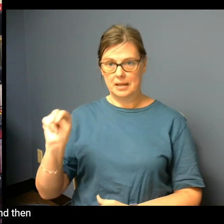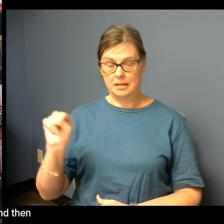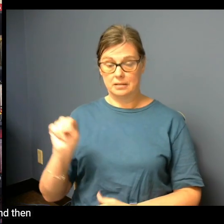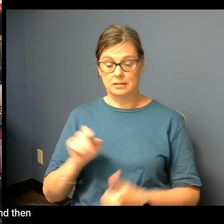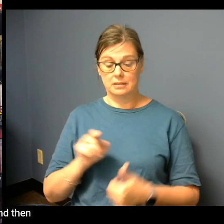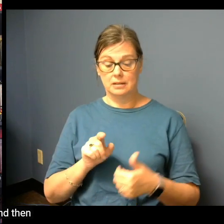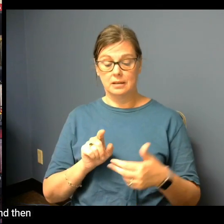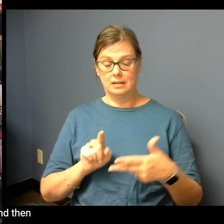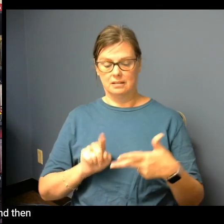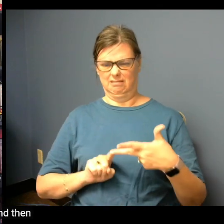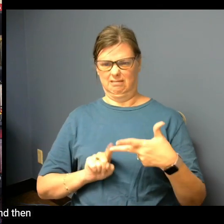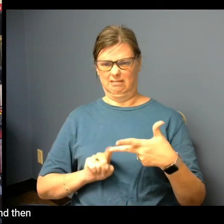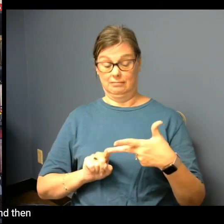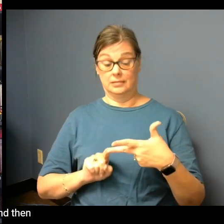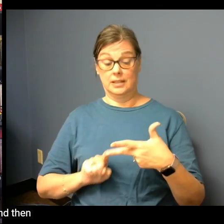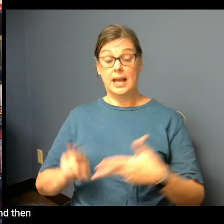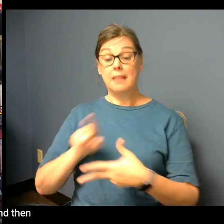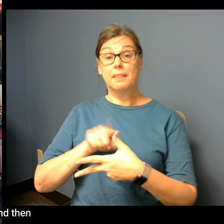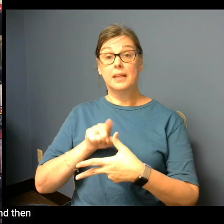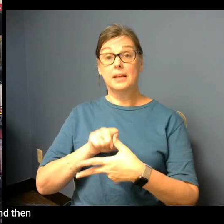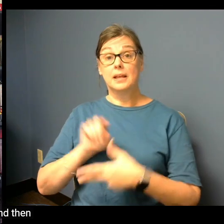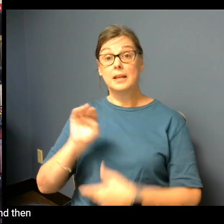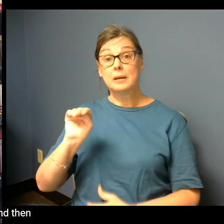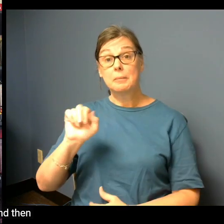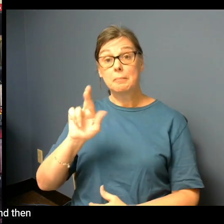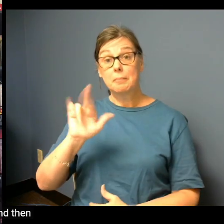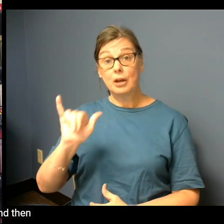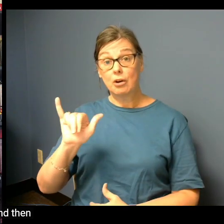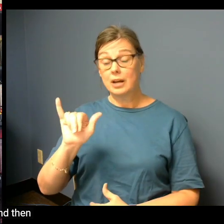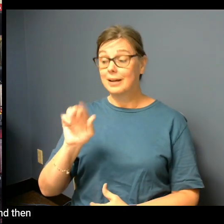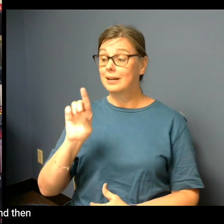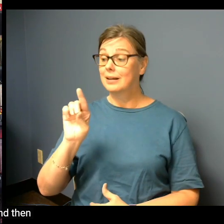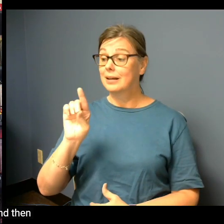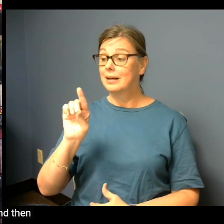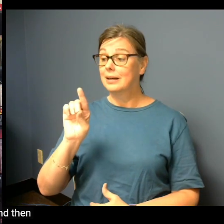actually kind of our link between like